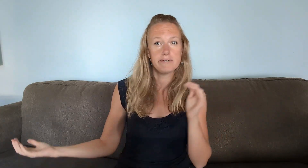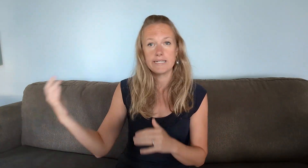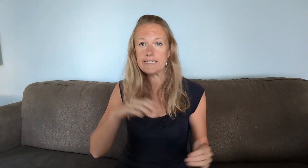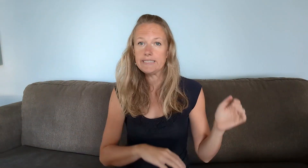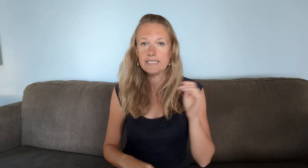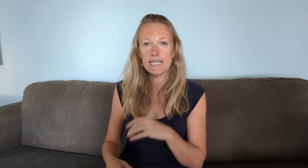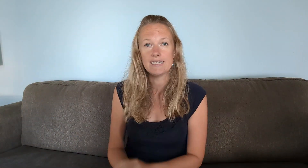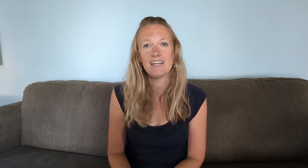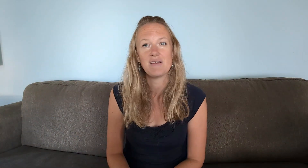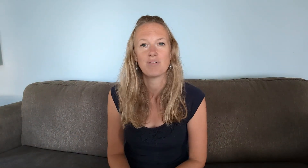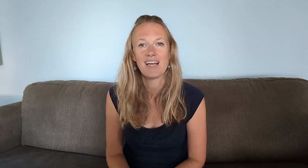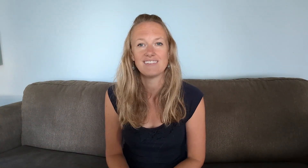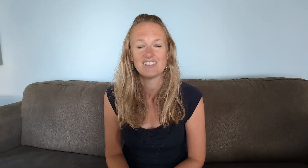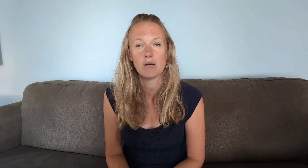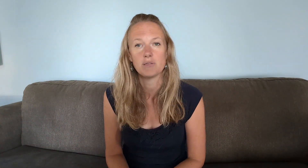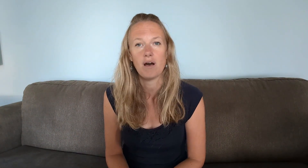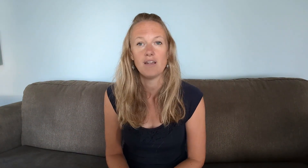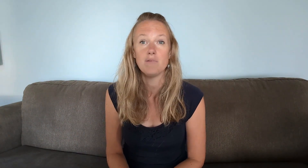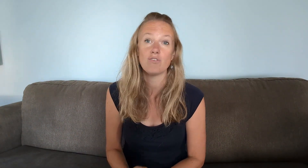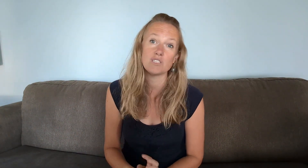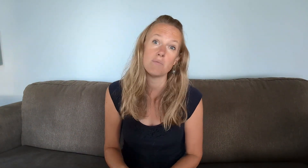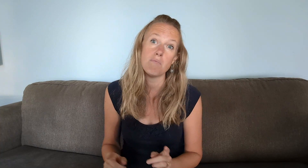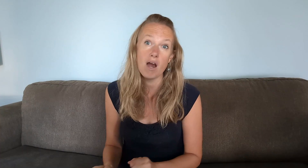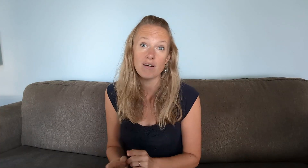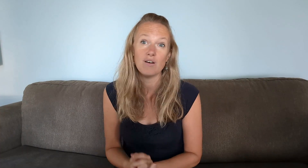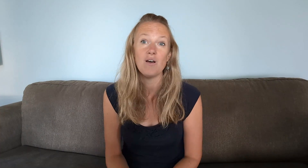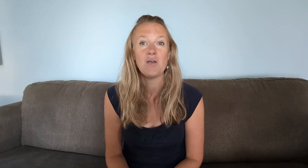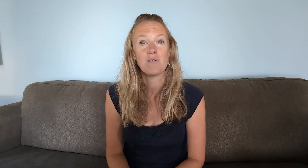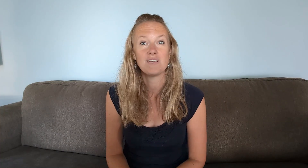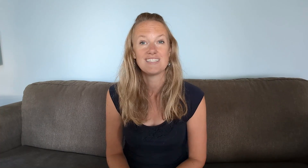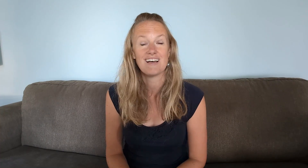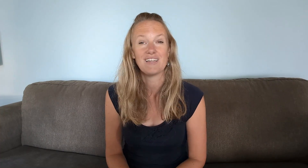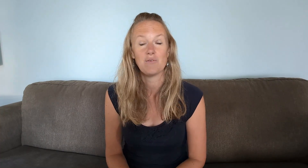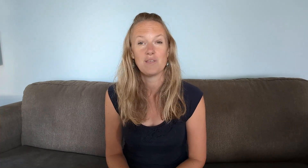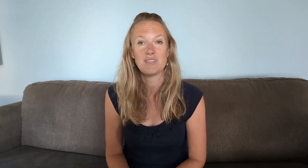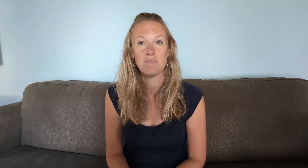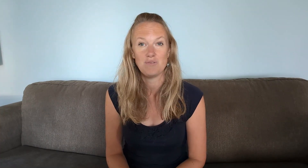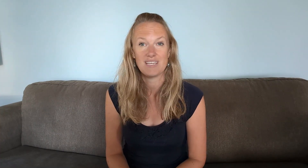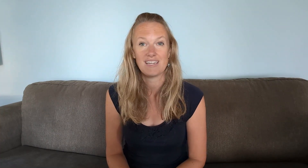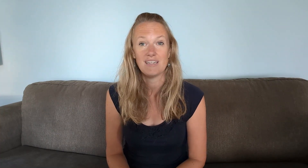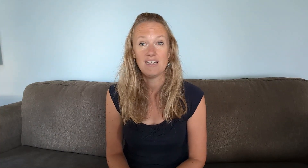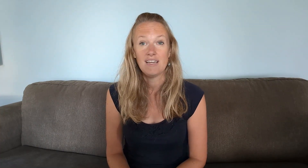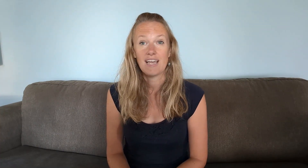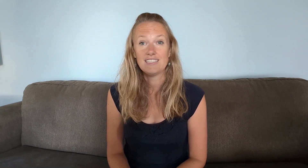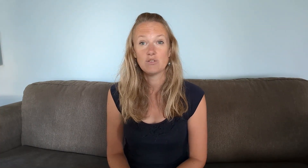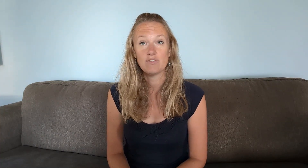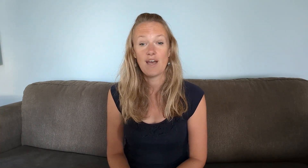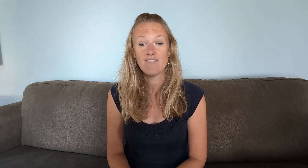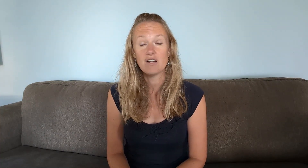it all together and practice top to bottom before tomorrow when we sign with the music. Okay, so if you haven't